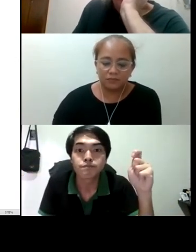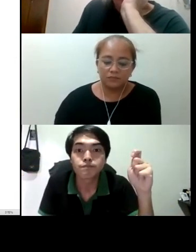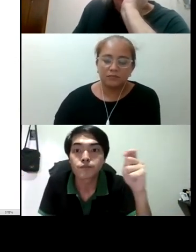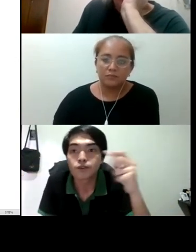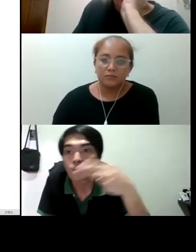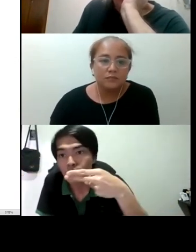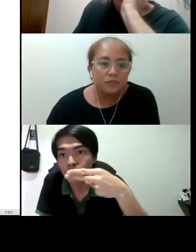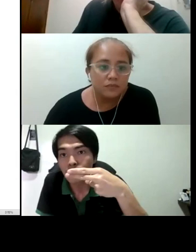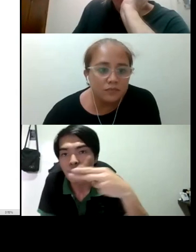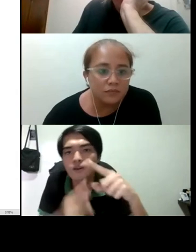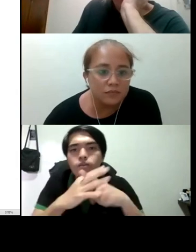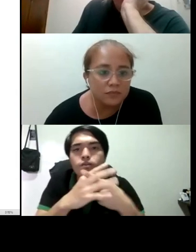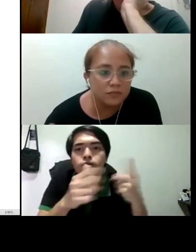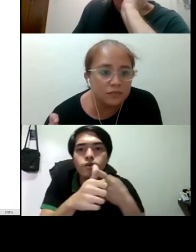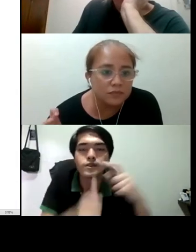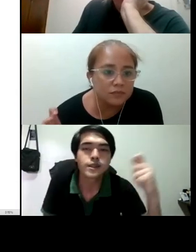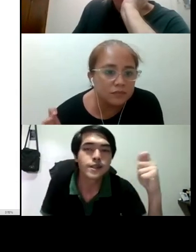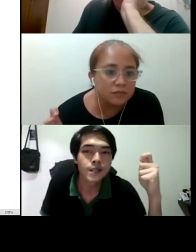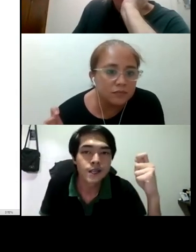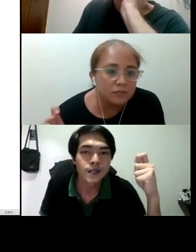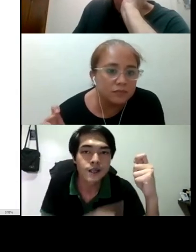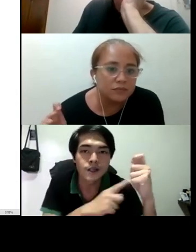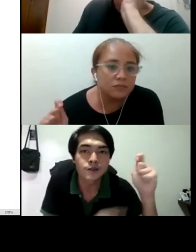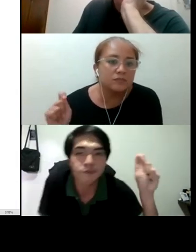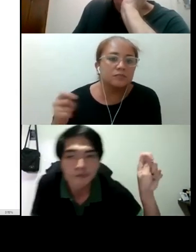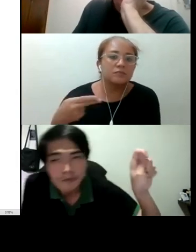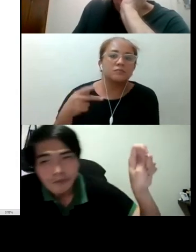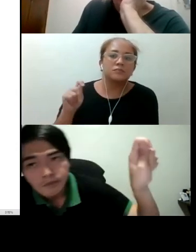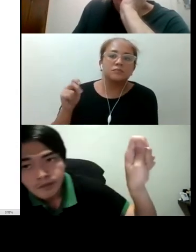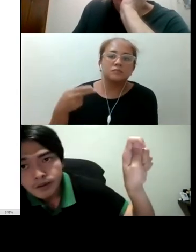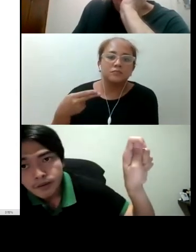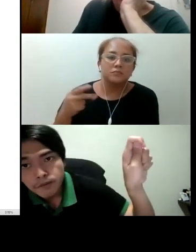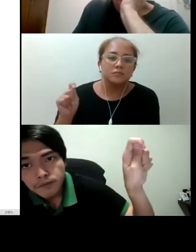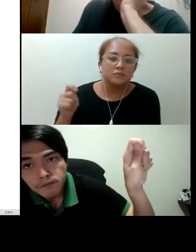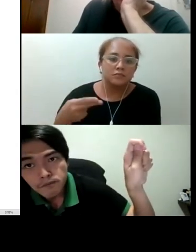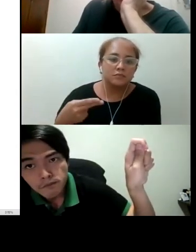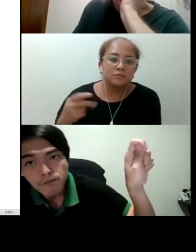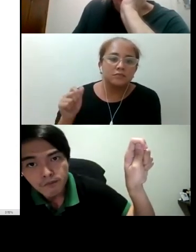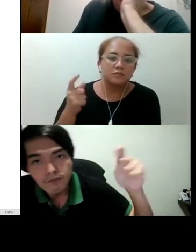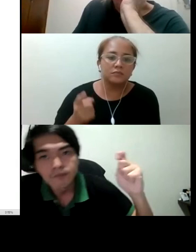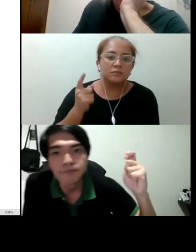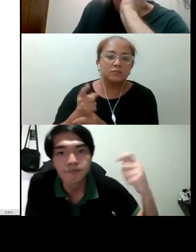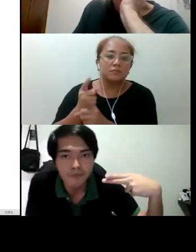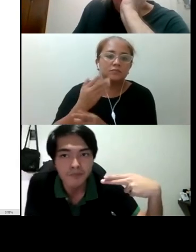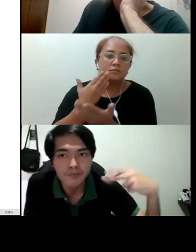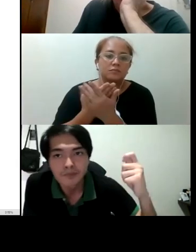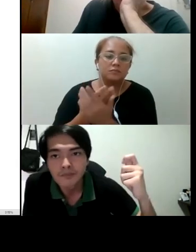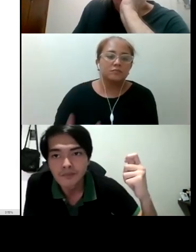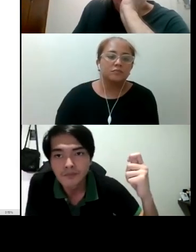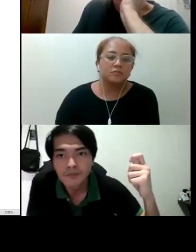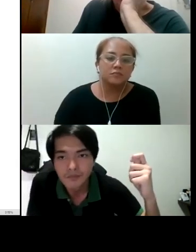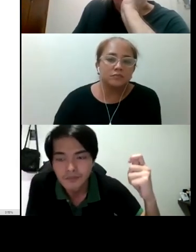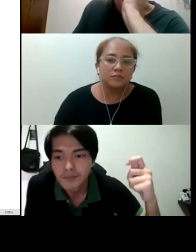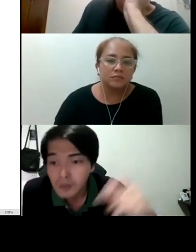Thursday, Thursday starts with T, ends with H, but it starts with T. right, right, T. good,